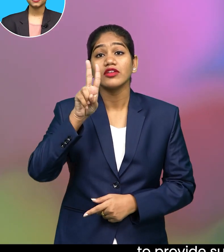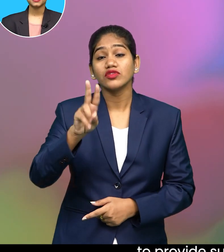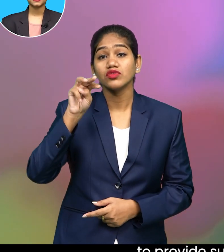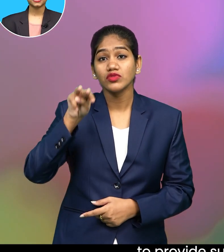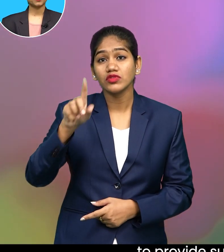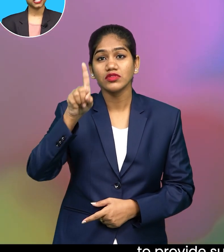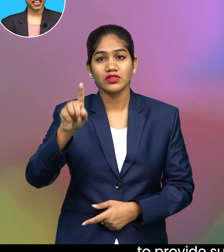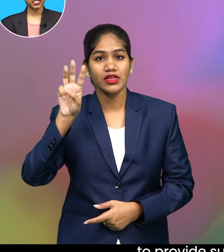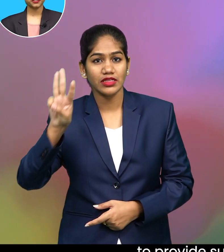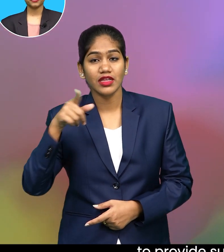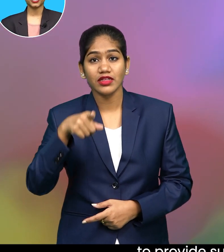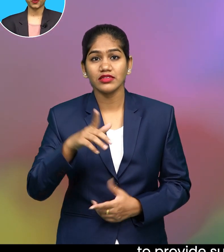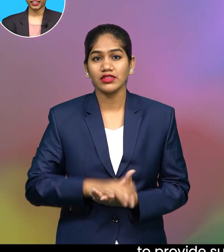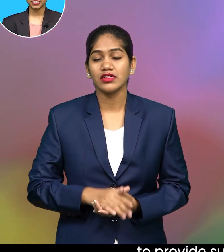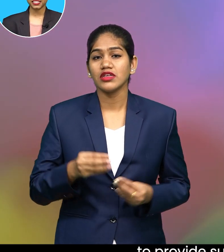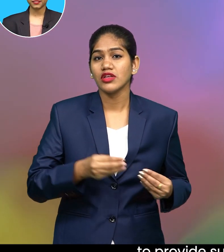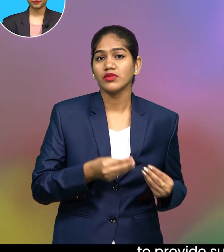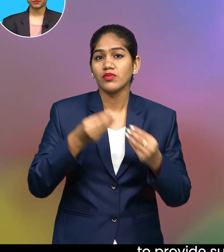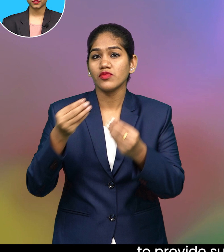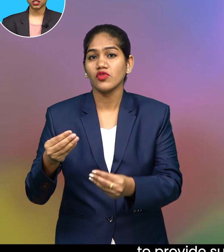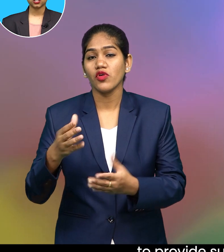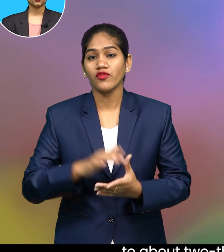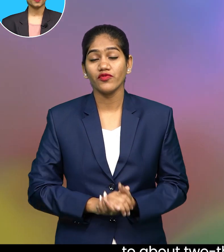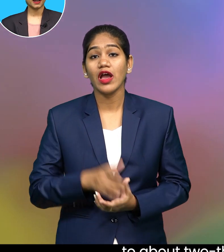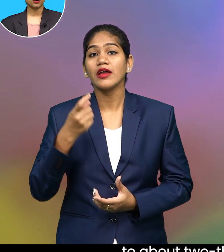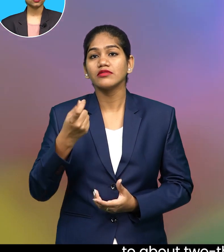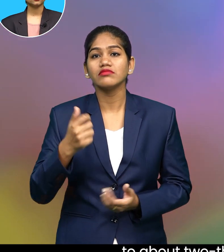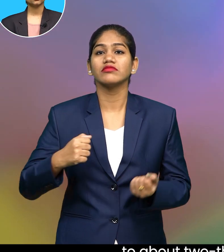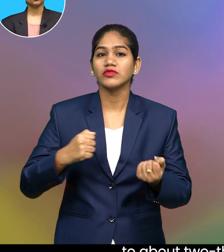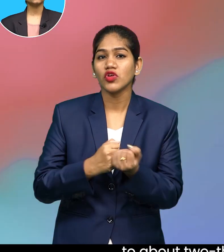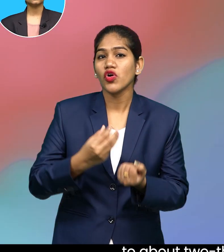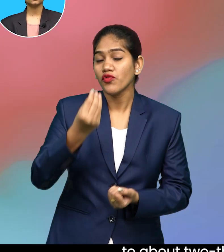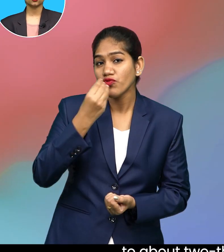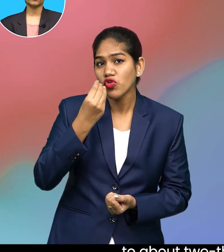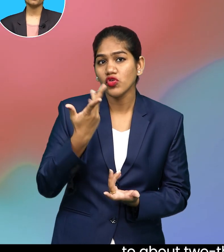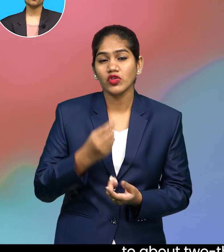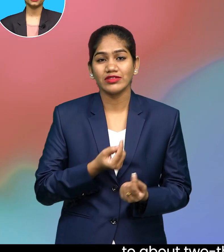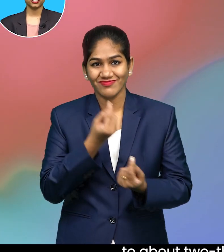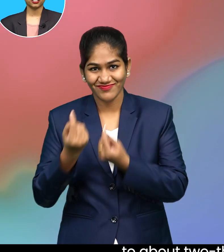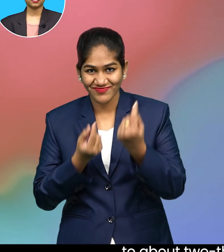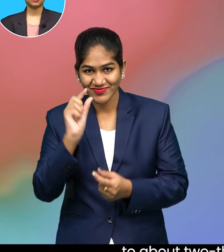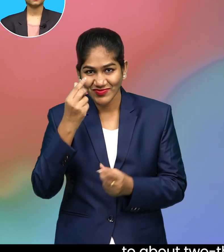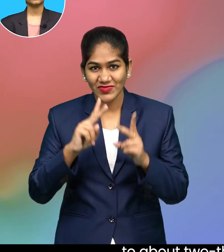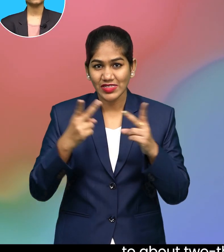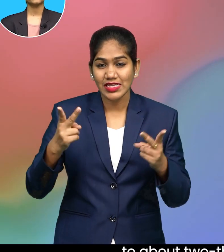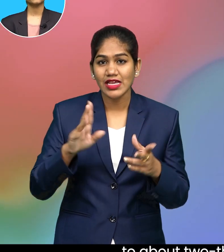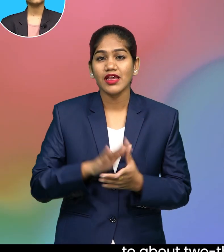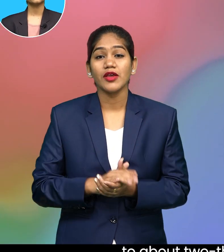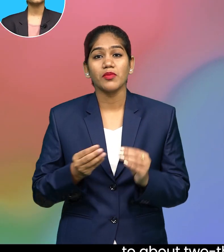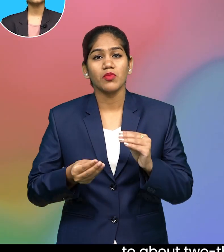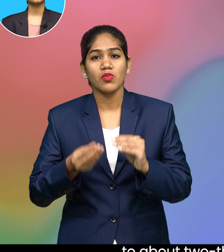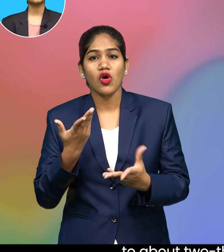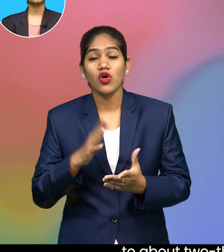provide subsidized food grains to about 2/3 of the population.